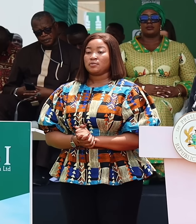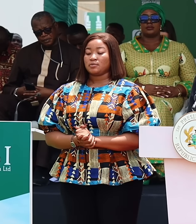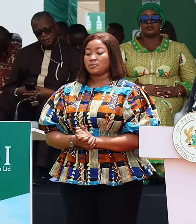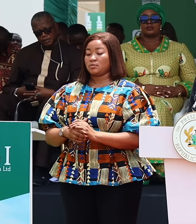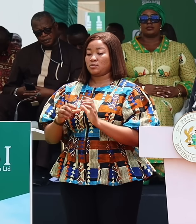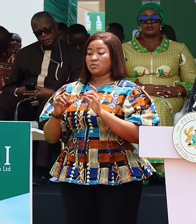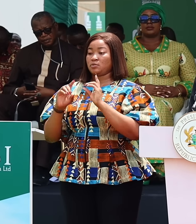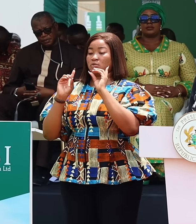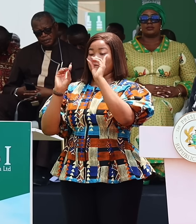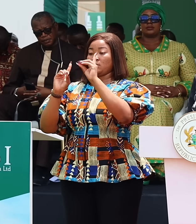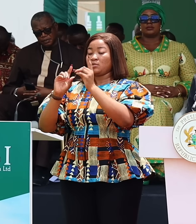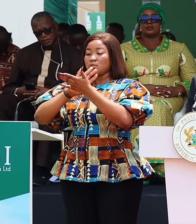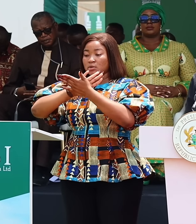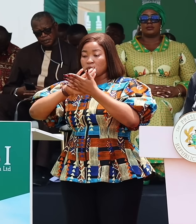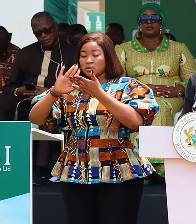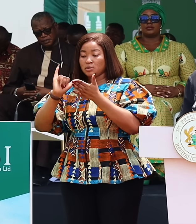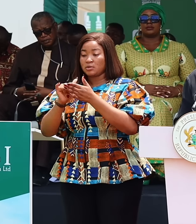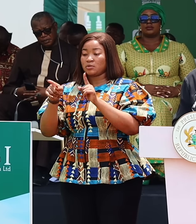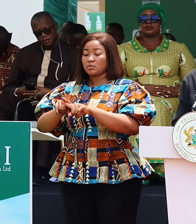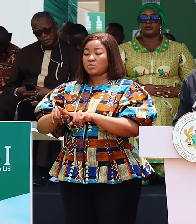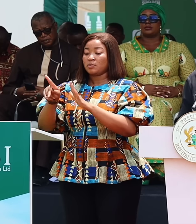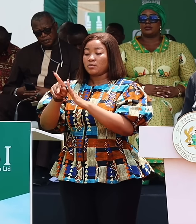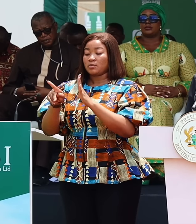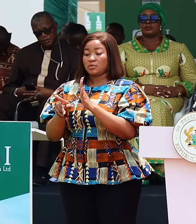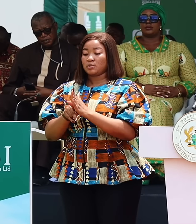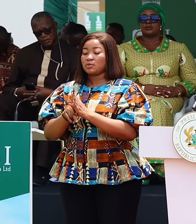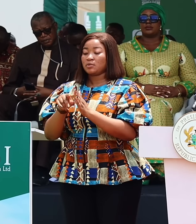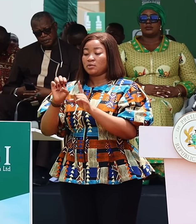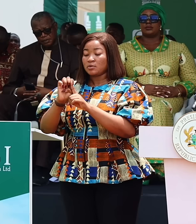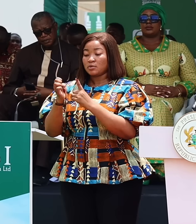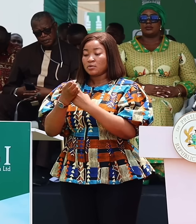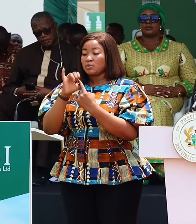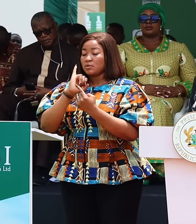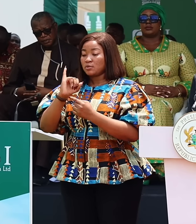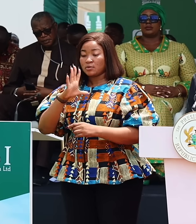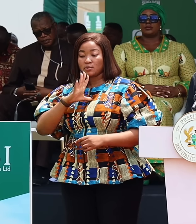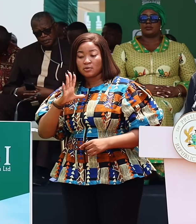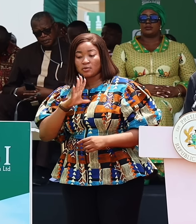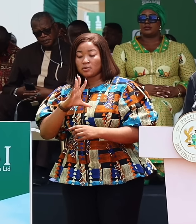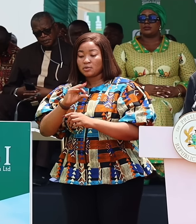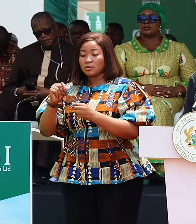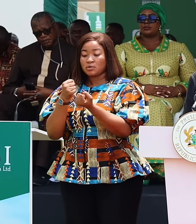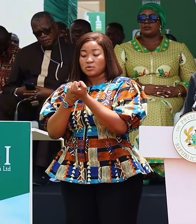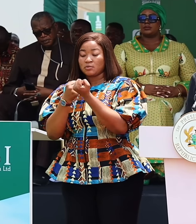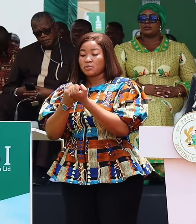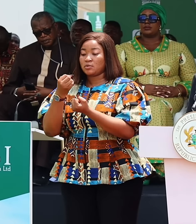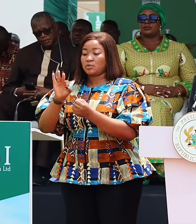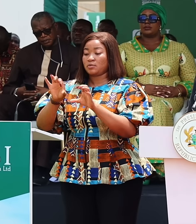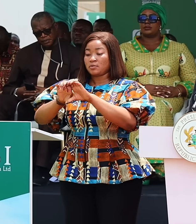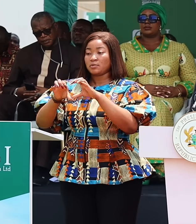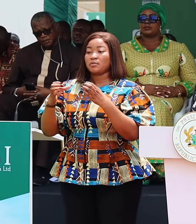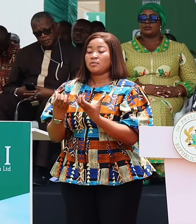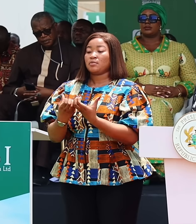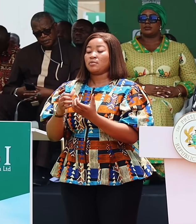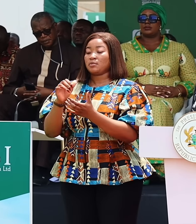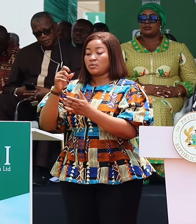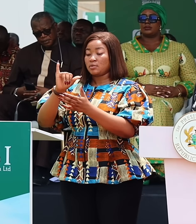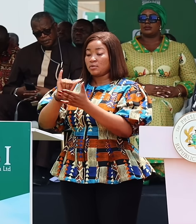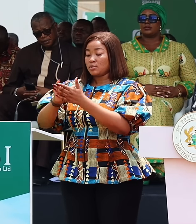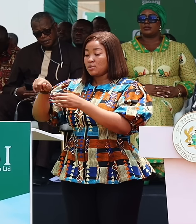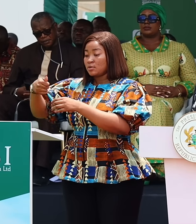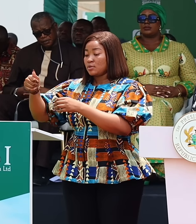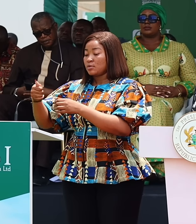It demonstrates clearly that when policy environment is transparent, stable, and supportive of enterprise, the private